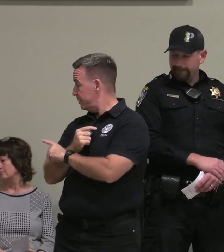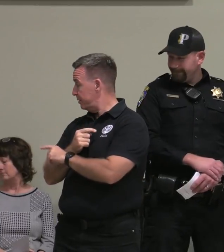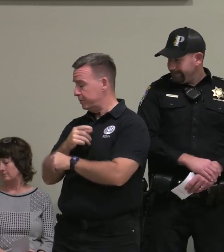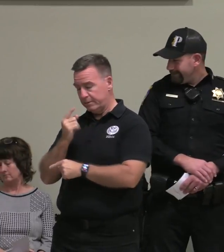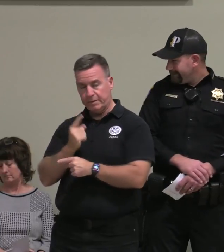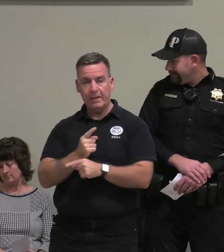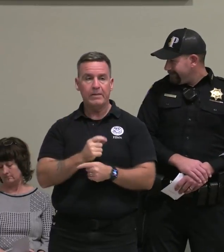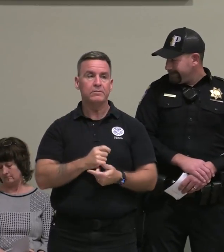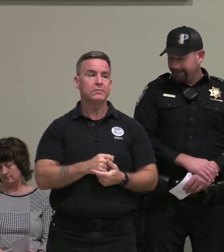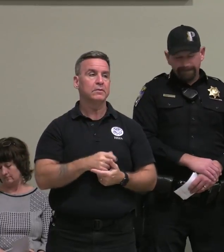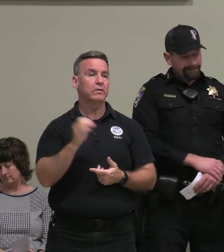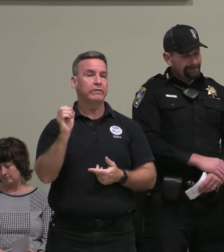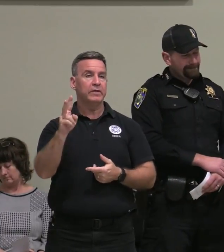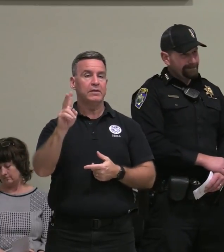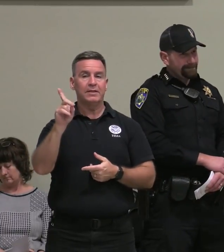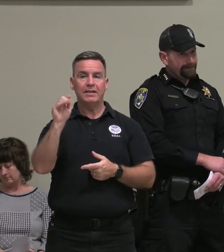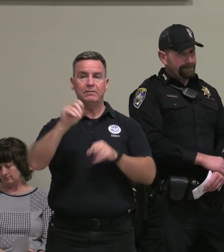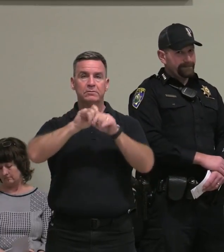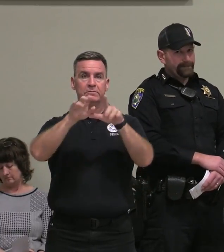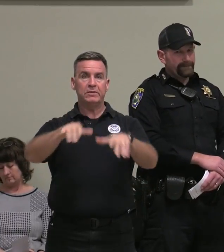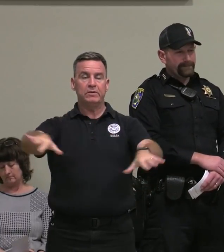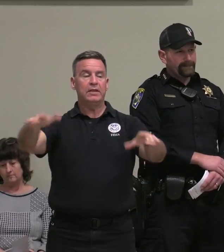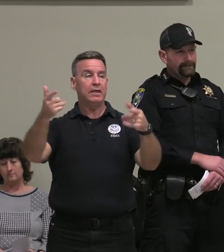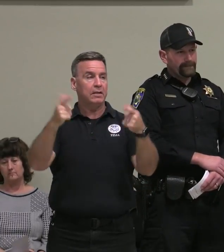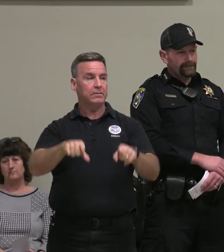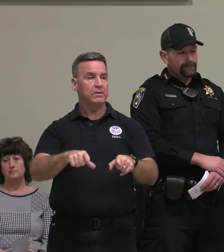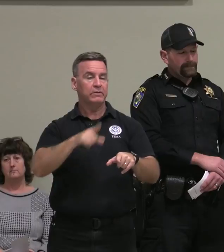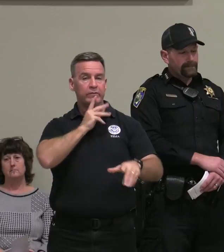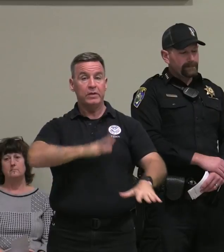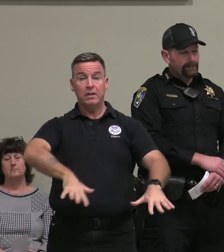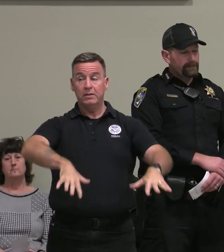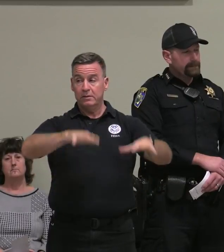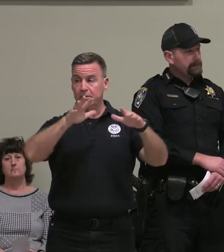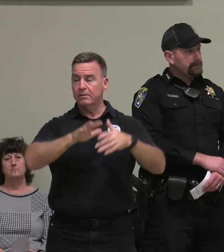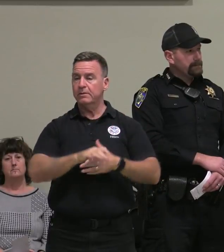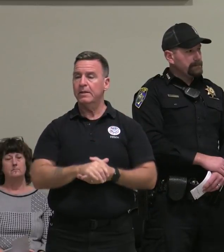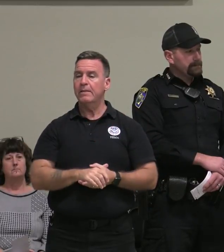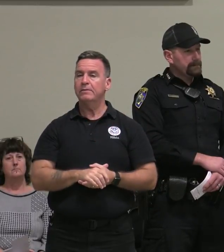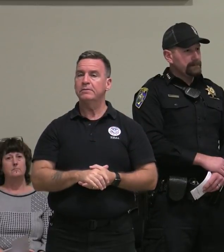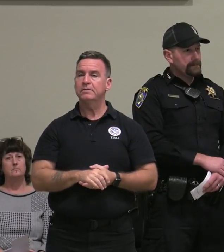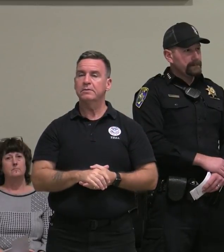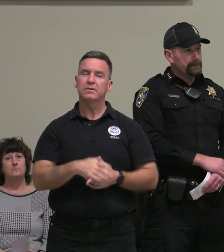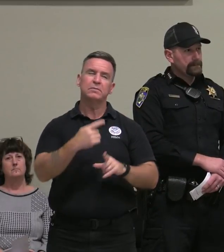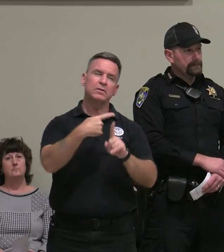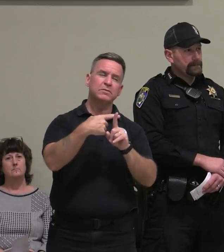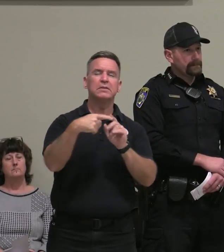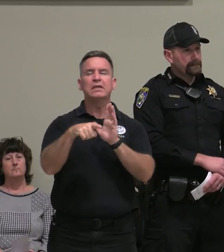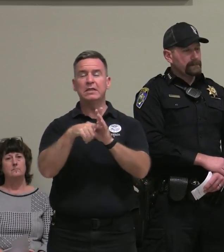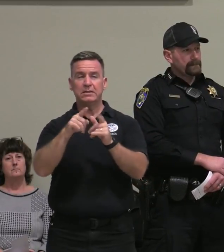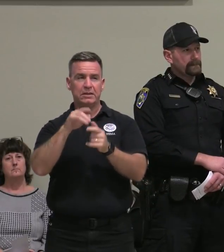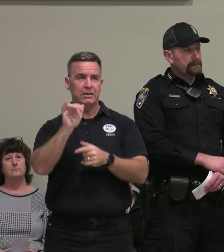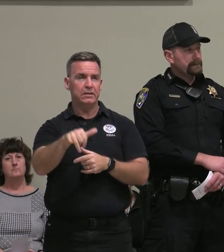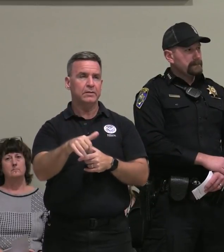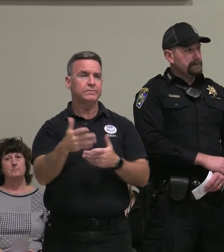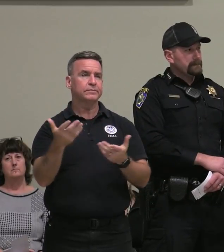Yeah, when the Oroville Dam spillway incident occurred. There are pros and cons to that.